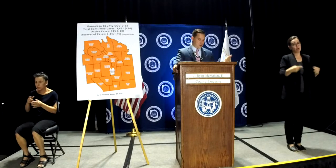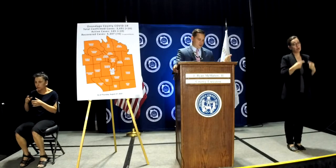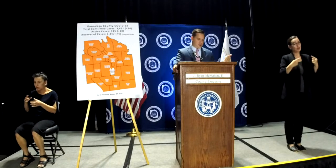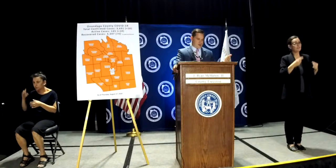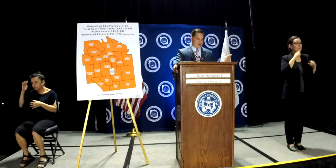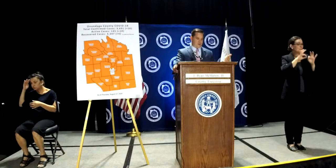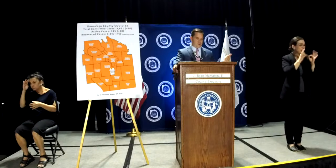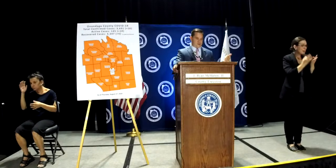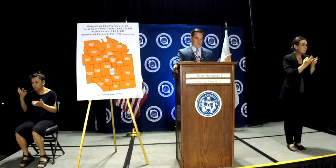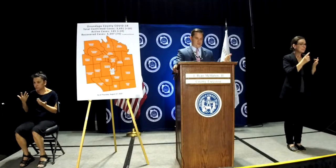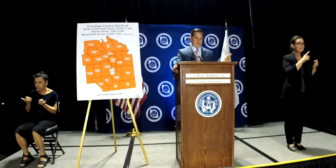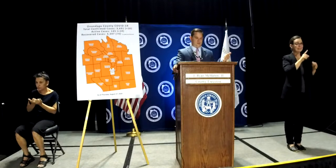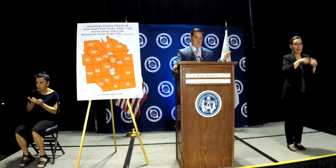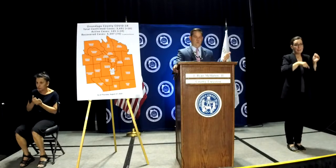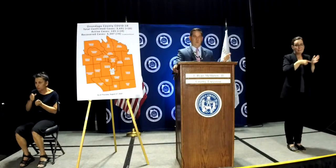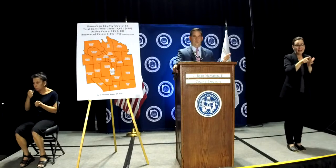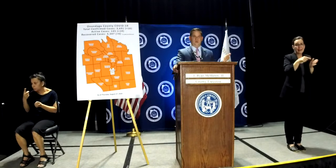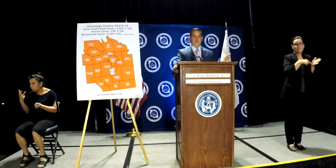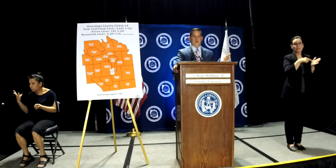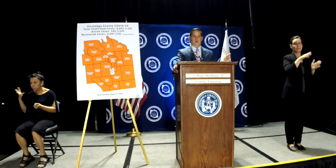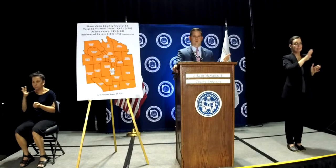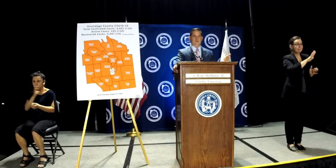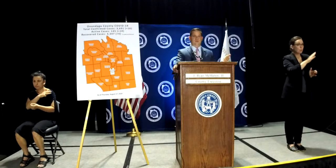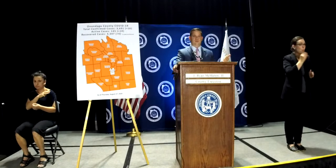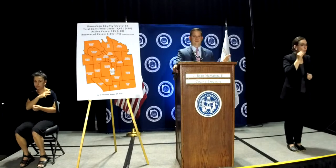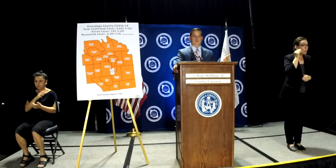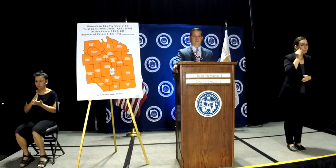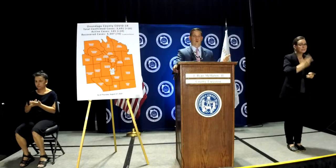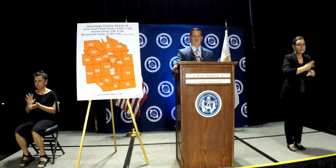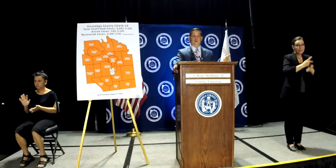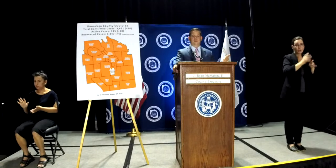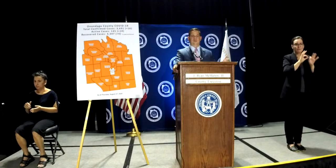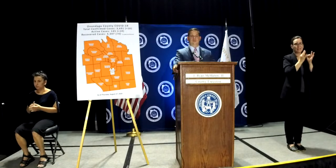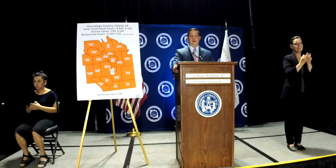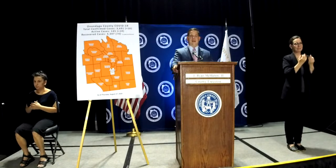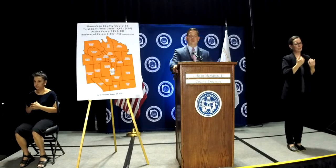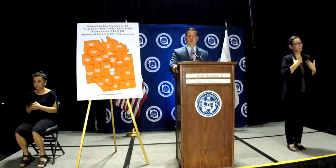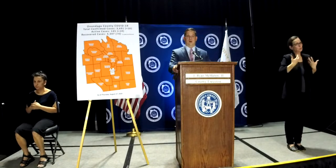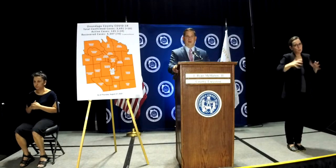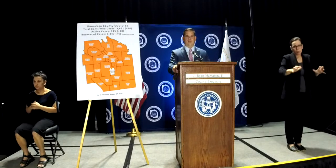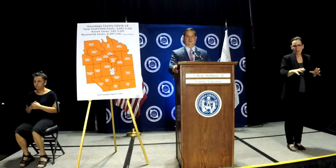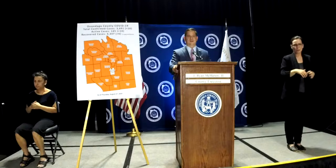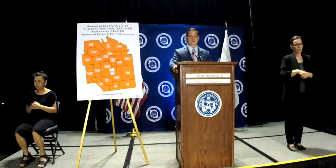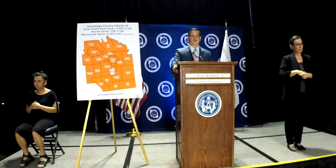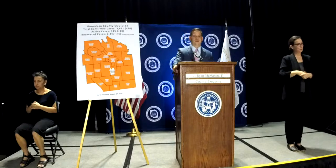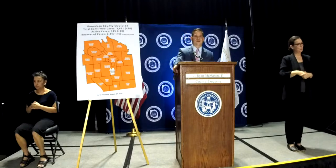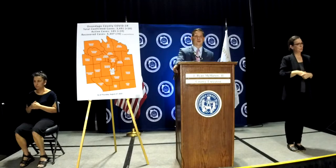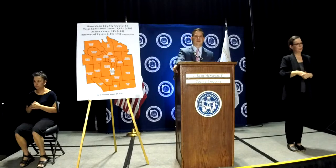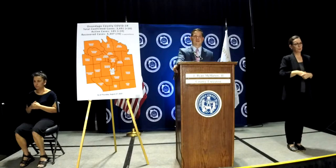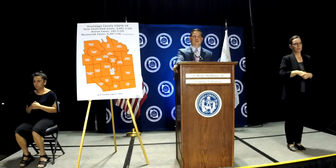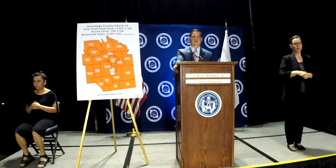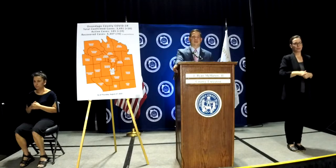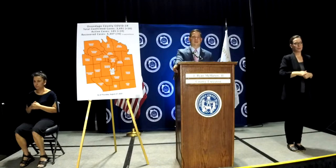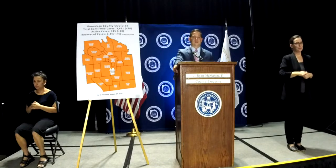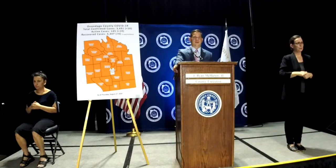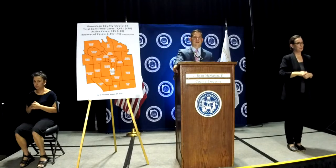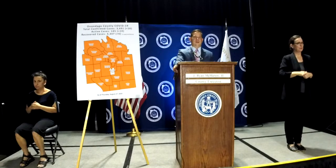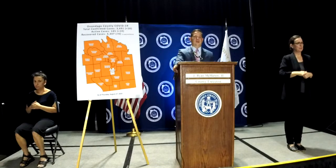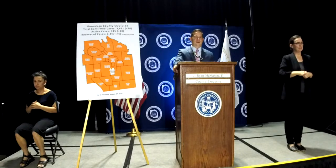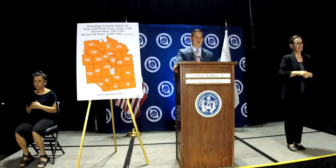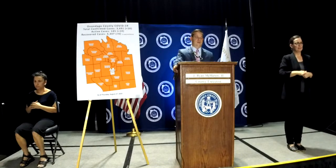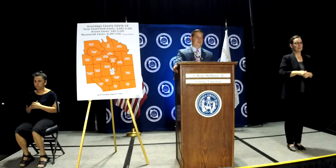out, others, there was no COVID mask wearing, physical